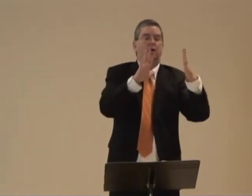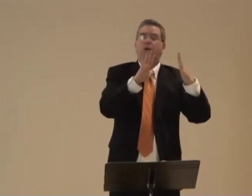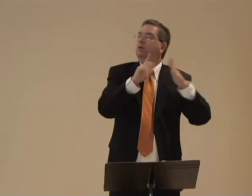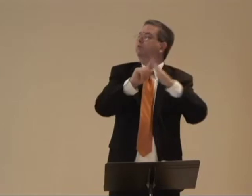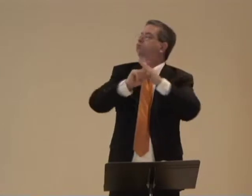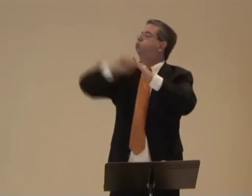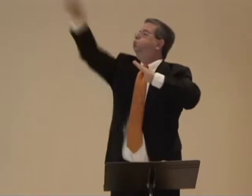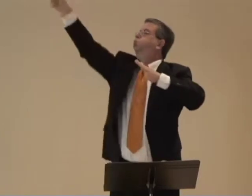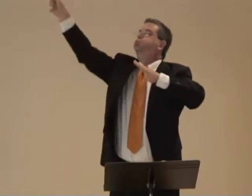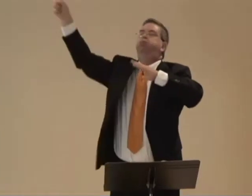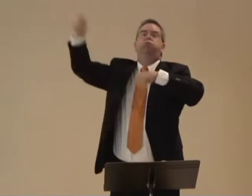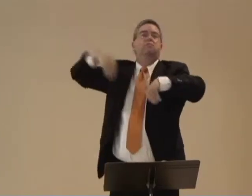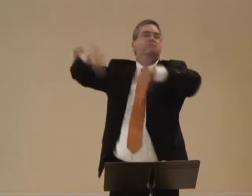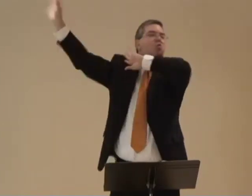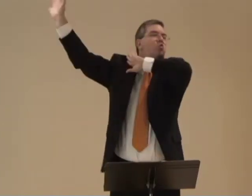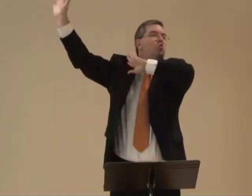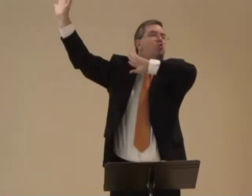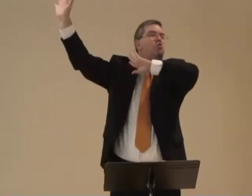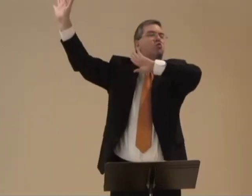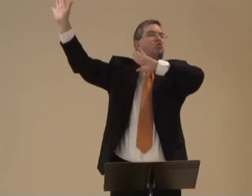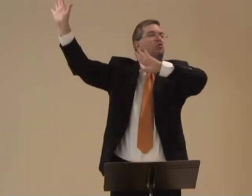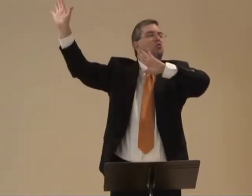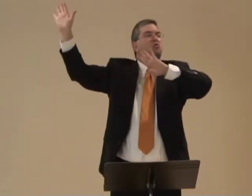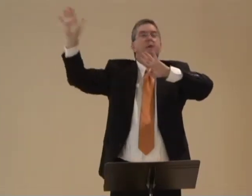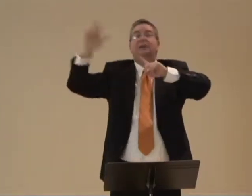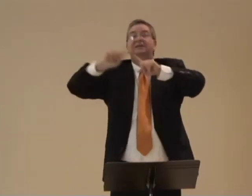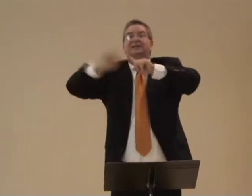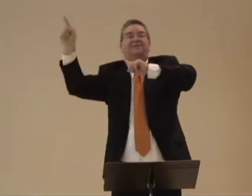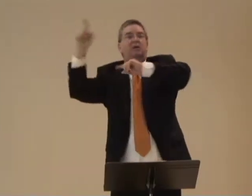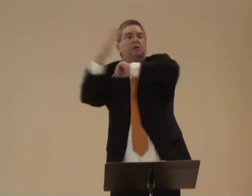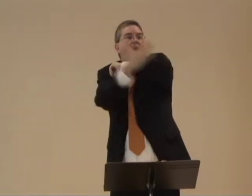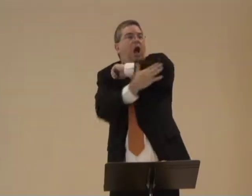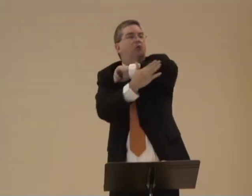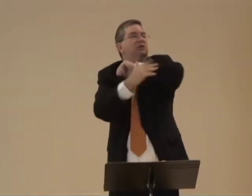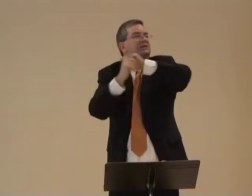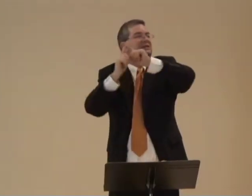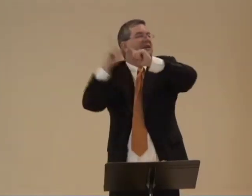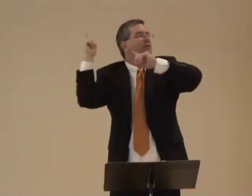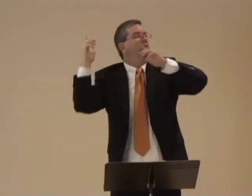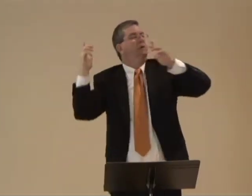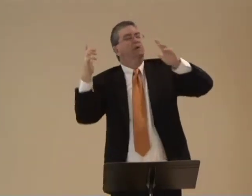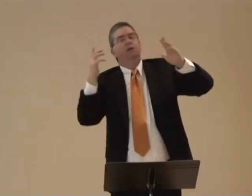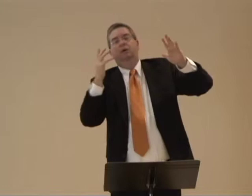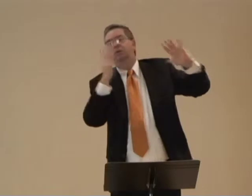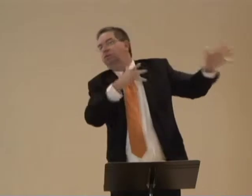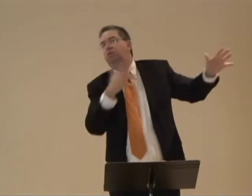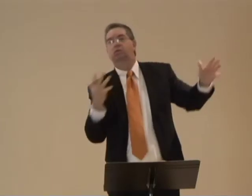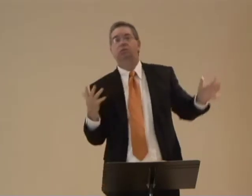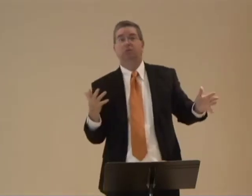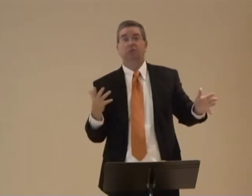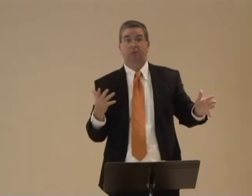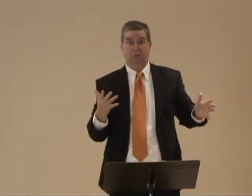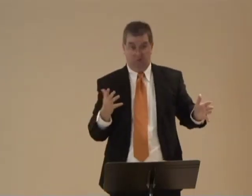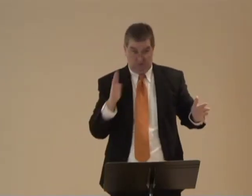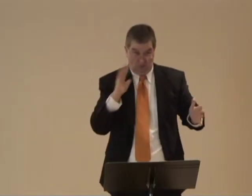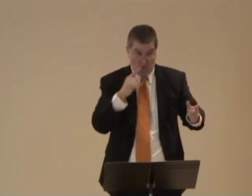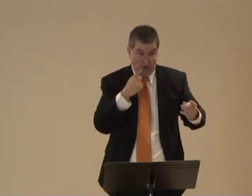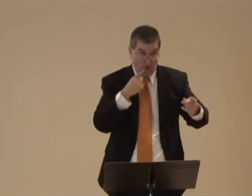Instead of facing their problems, they're fleeing from their problems. Even some people go as far as to go to a